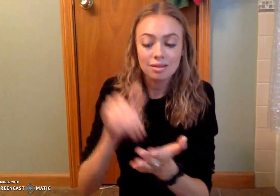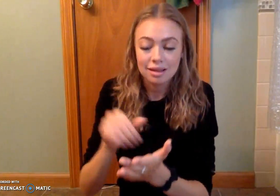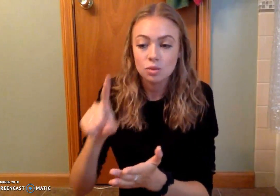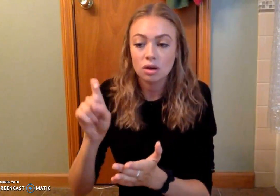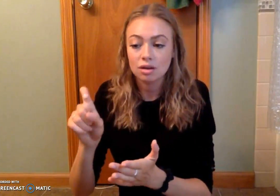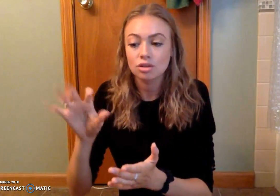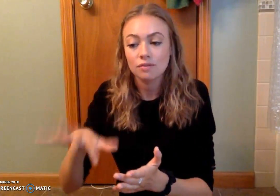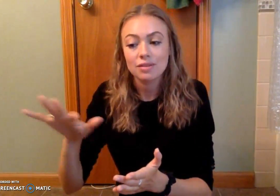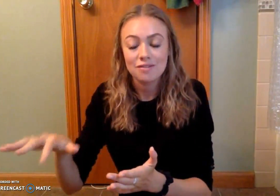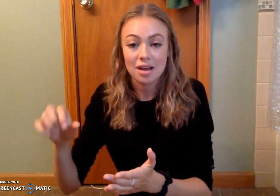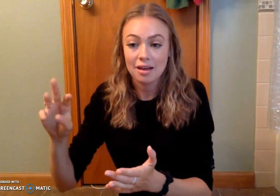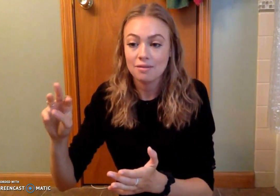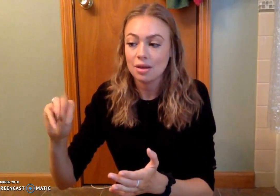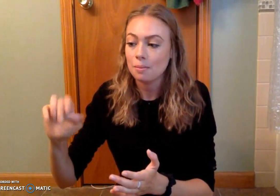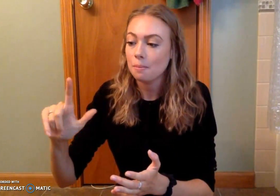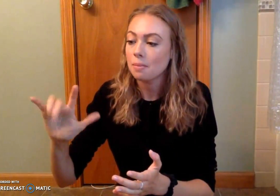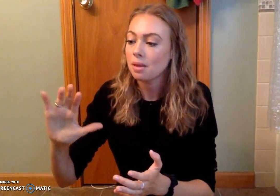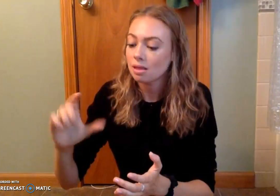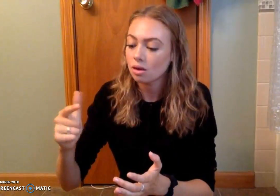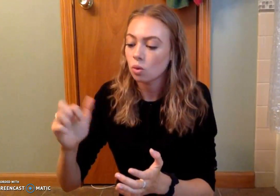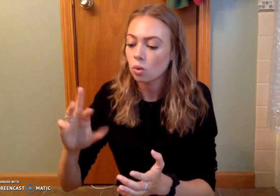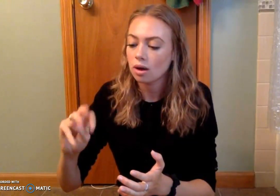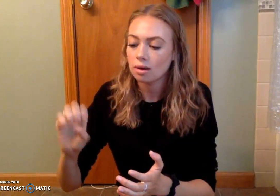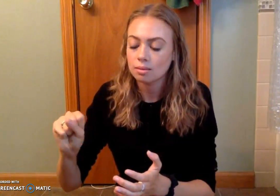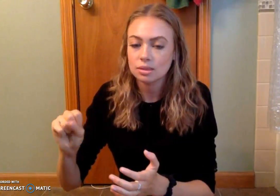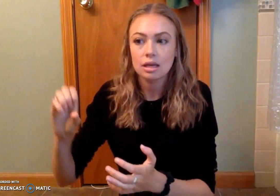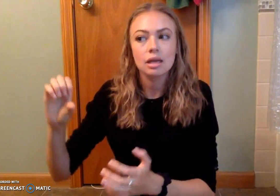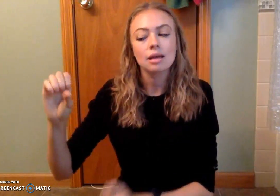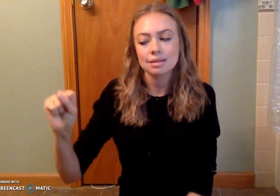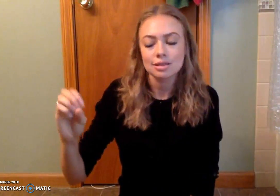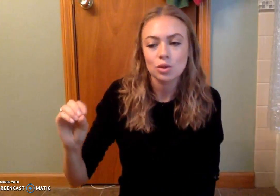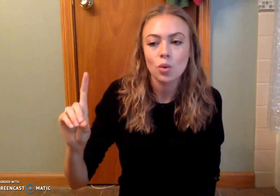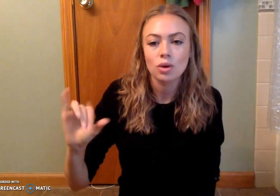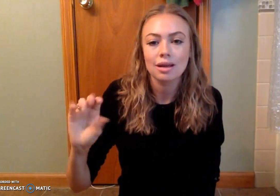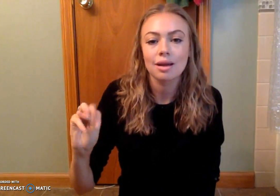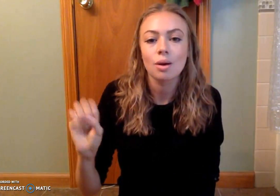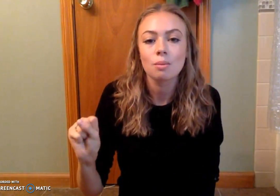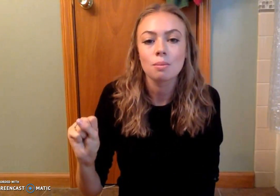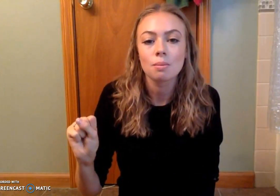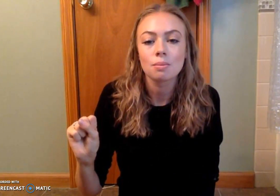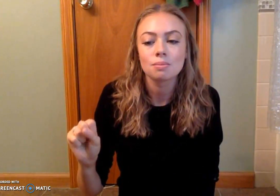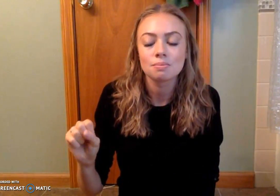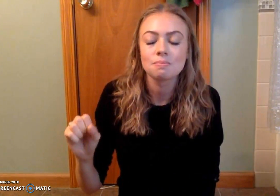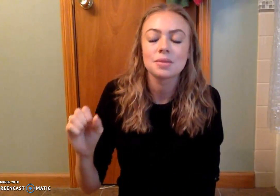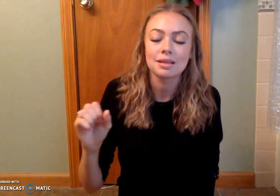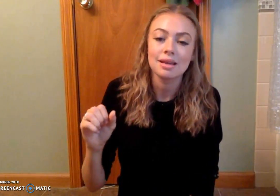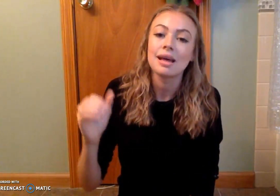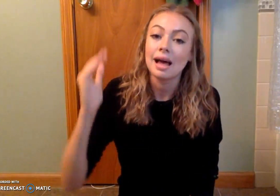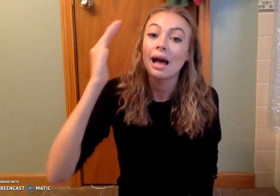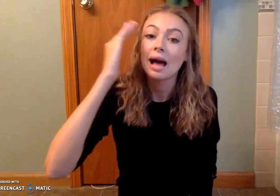milligrams of sodium. So with that sodium content, maybe you can just leave